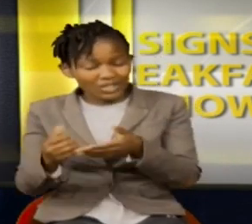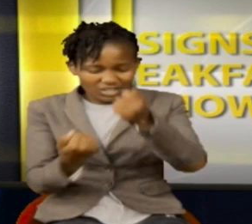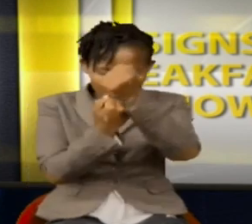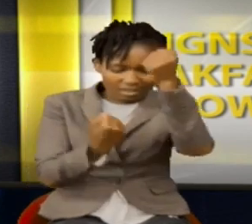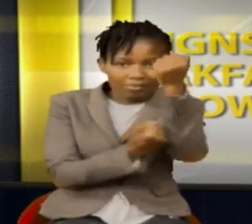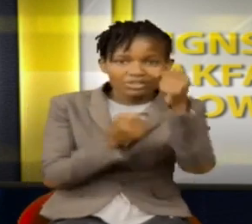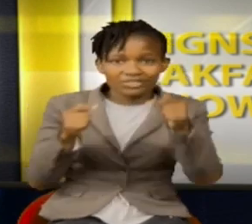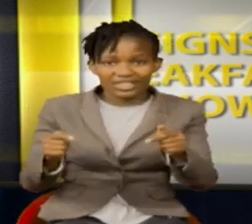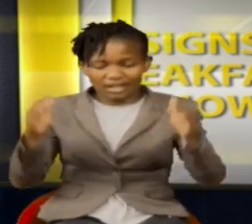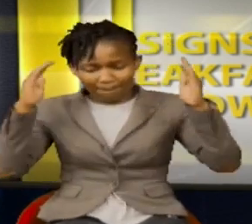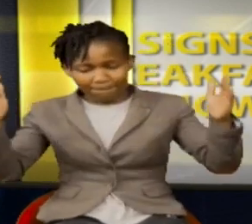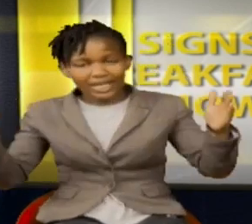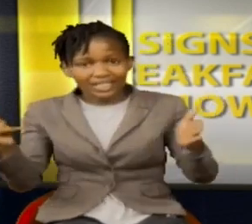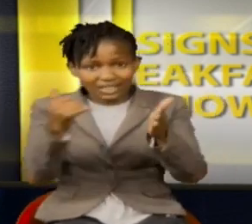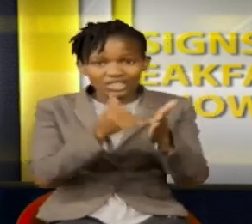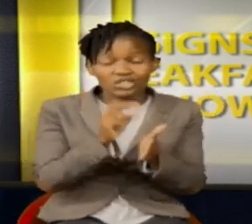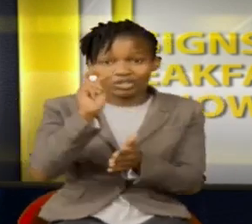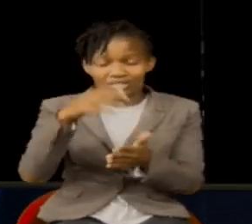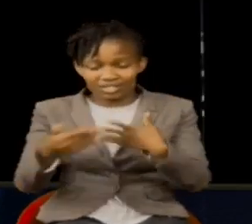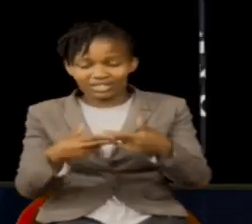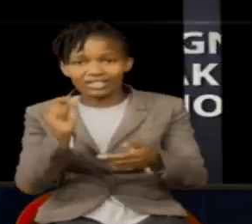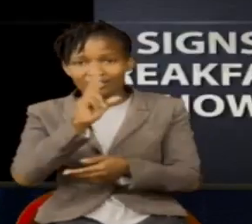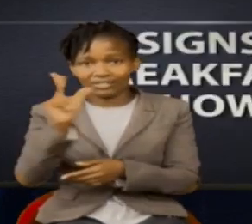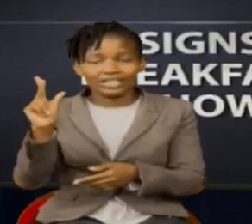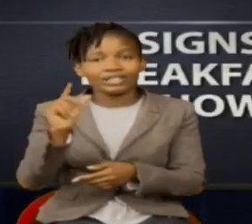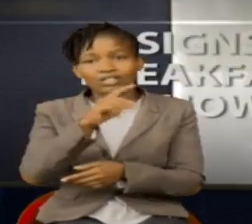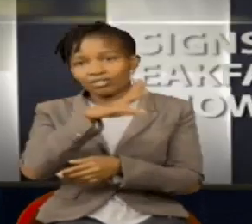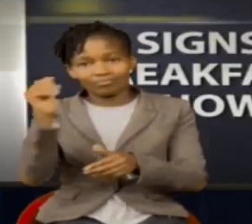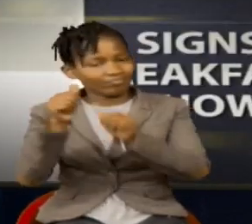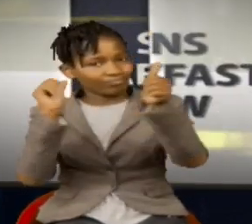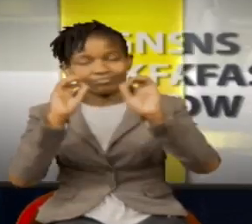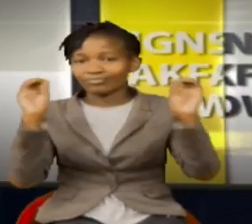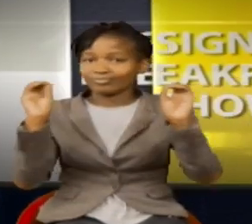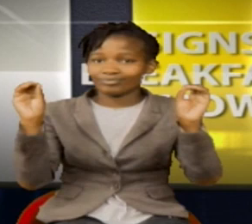and let us support this great initiative. You're watching Science TV. Don't go too far.